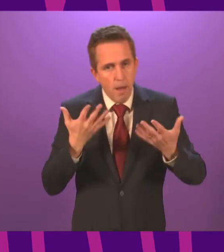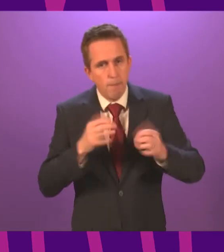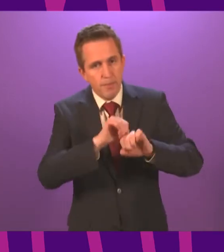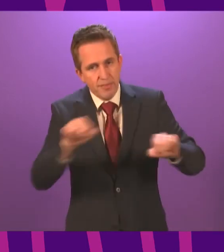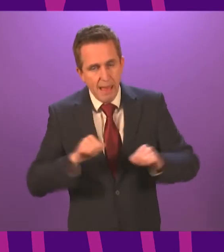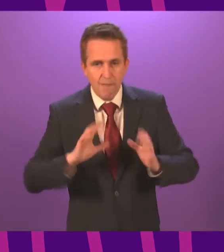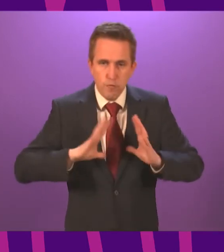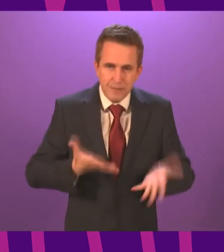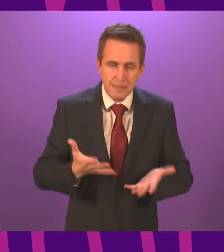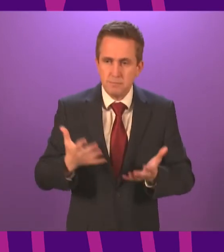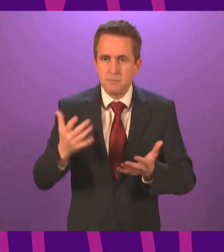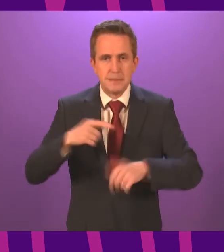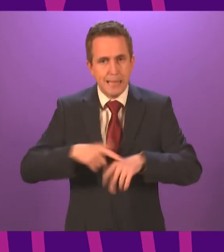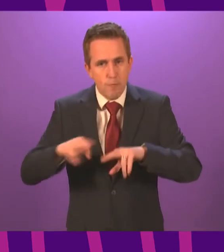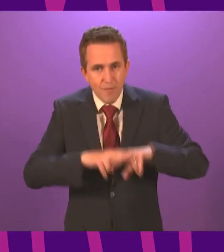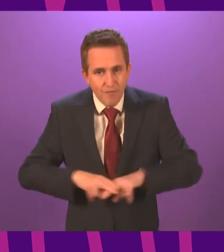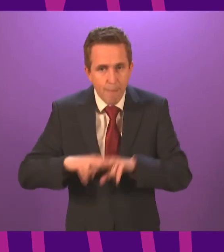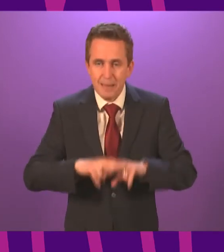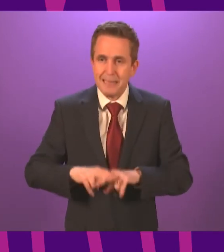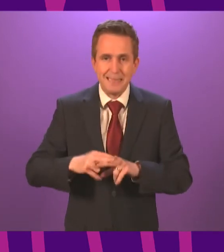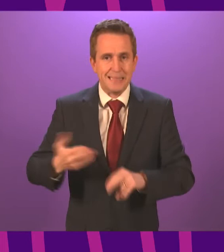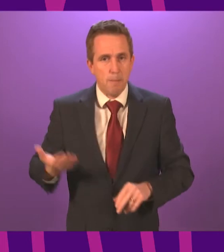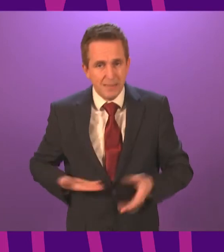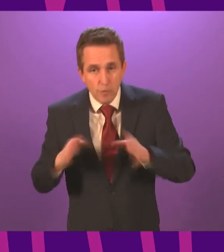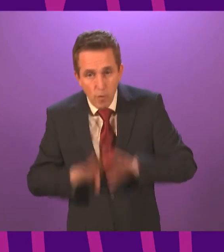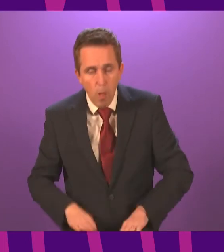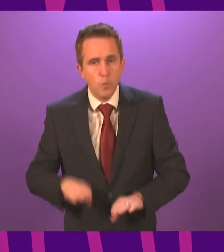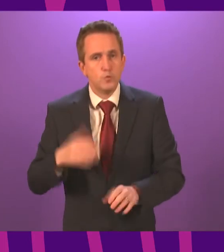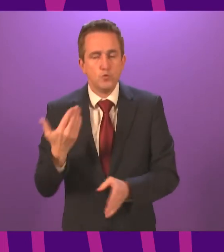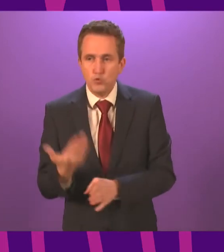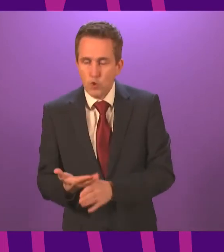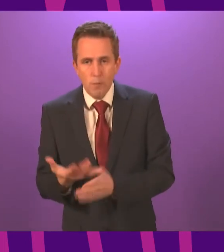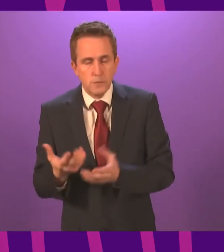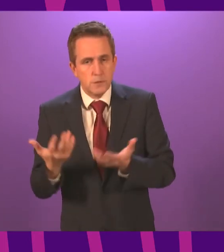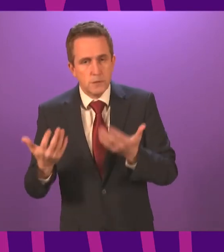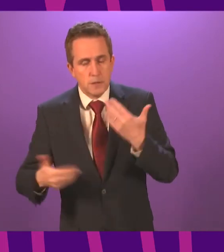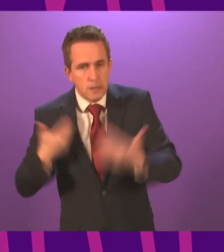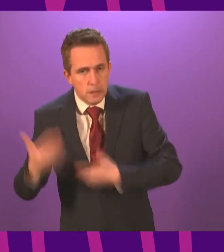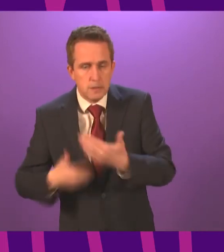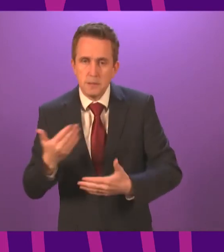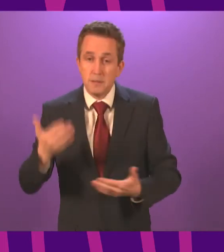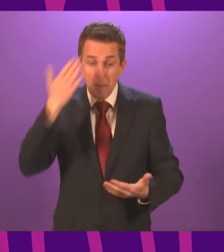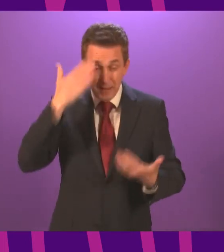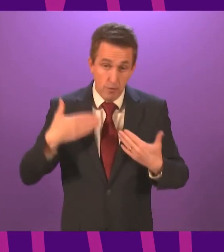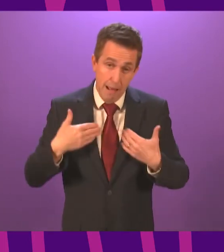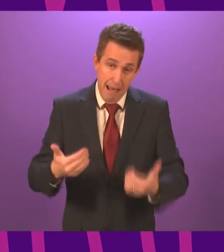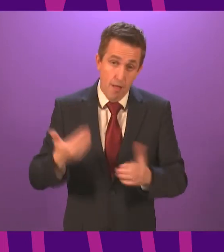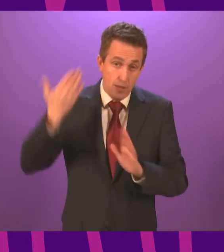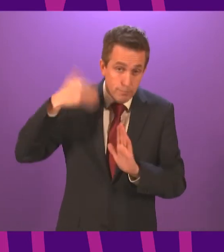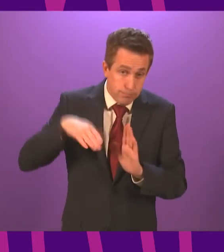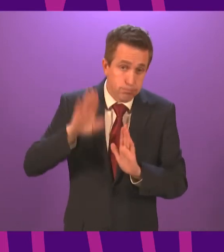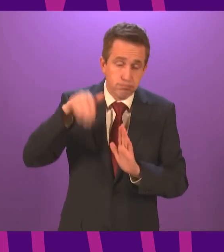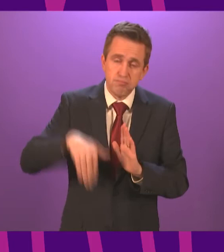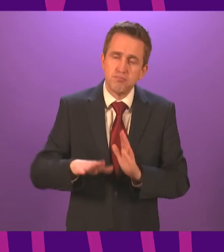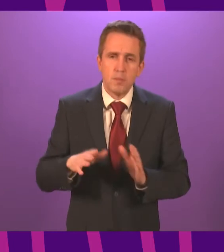rights, freedoms, relationships, jobs, businesses and much more. Their physical, mental well-being has suffered. It's been brutal,